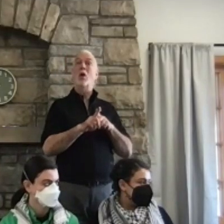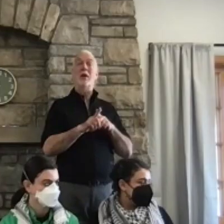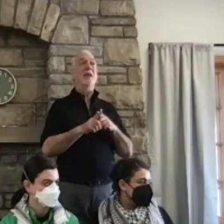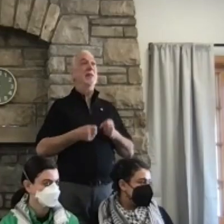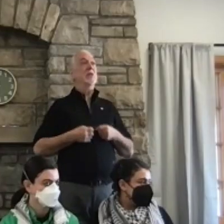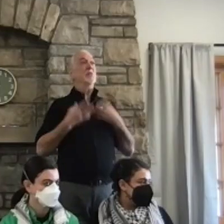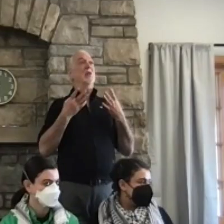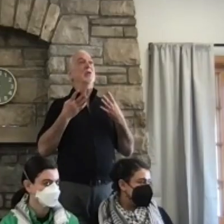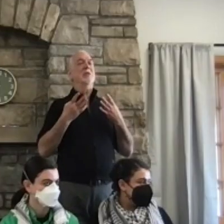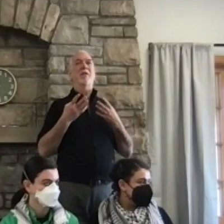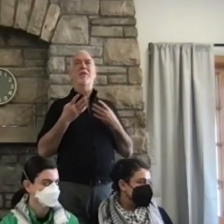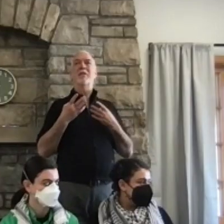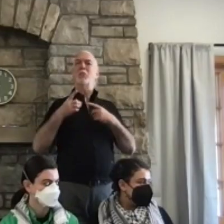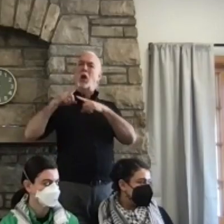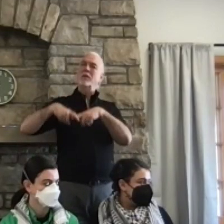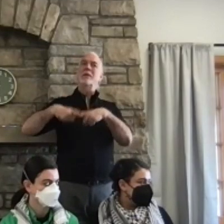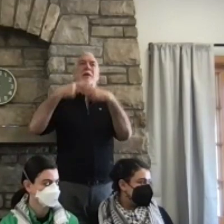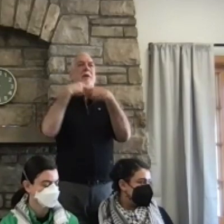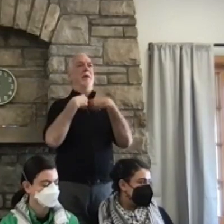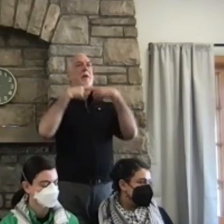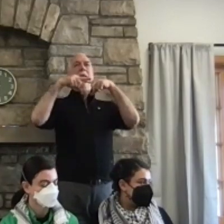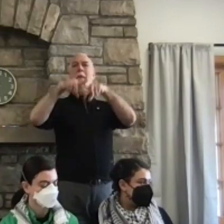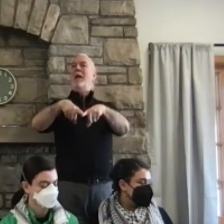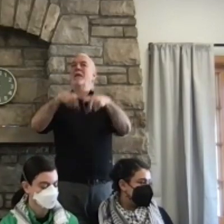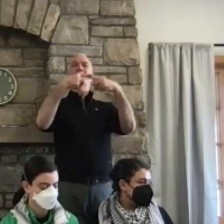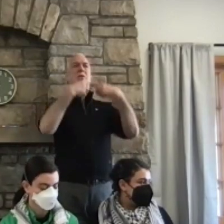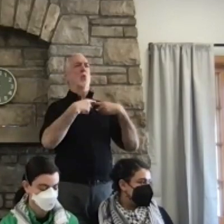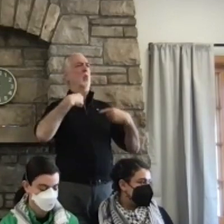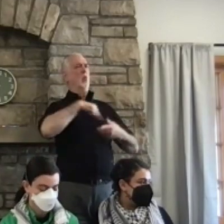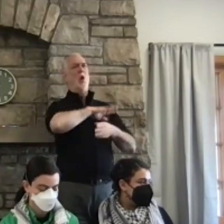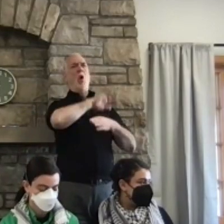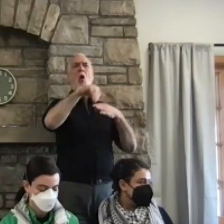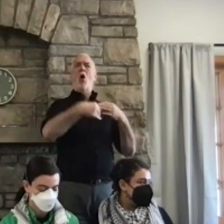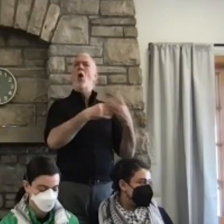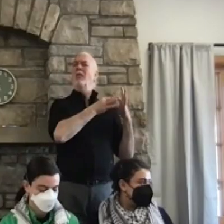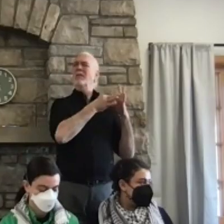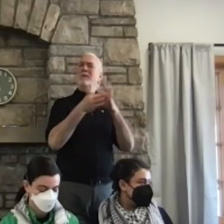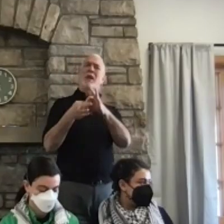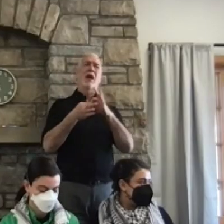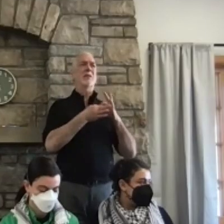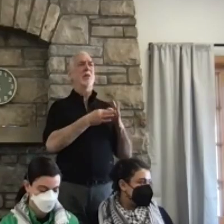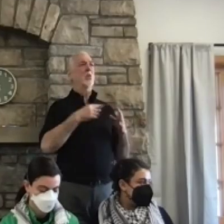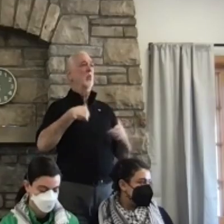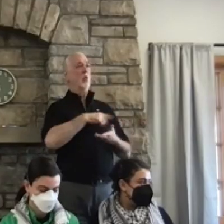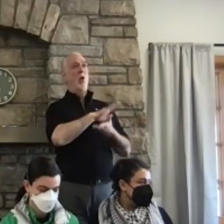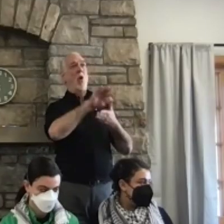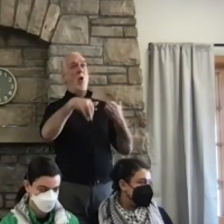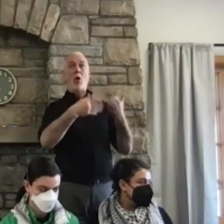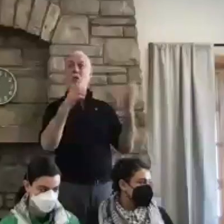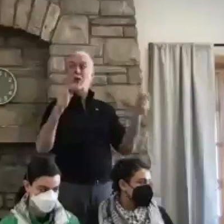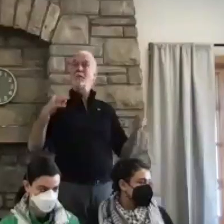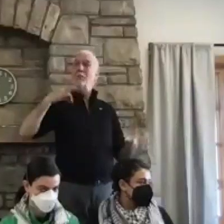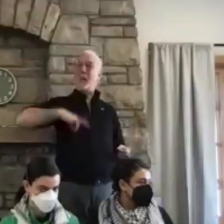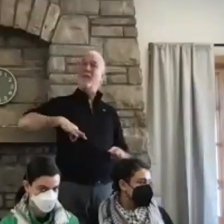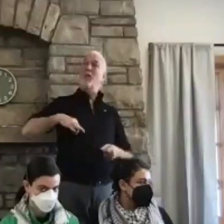interdependence because we are all connected and we also all can benefit from